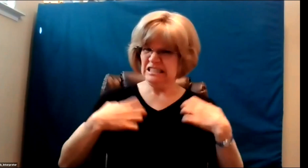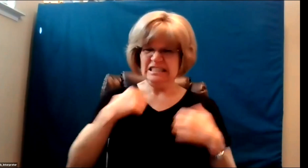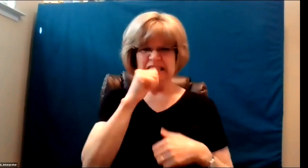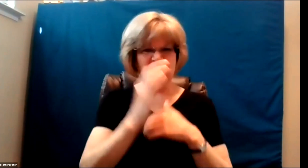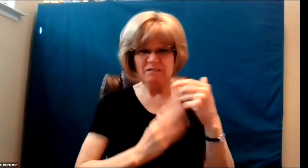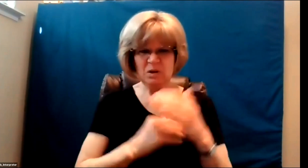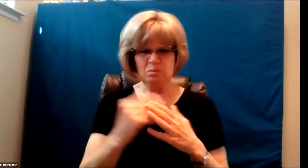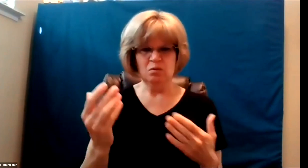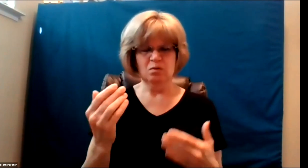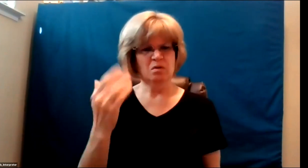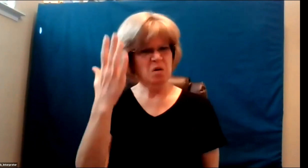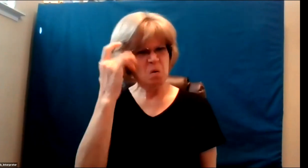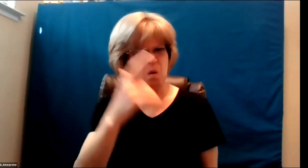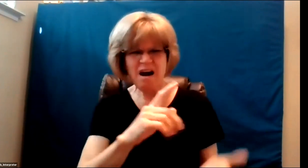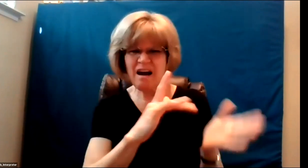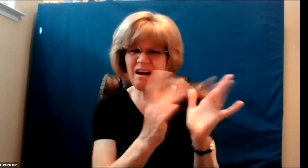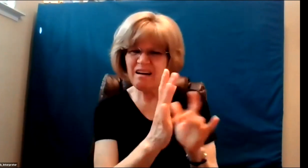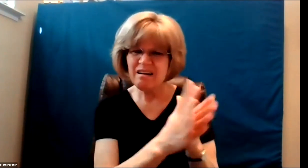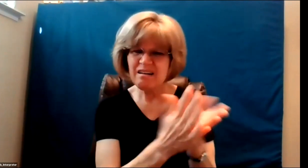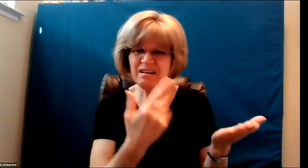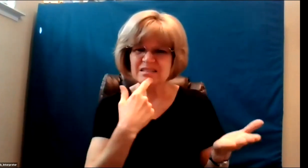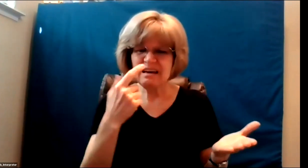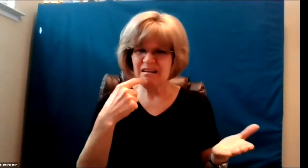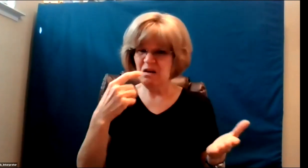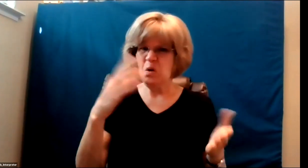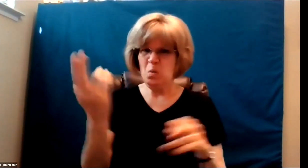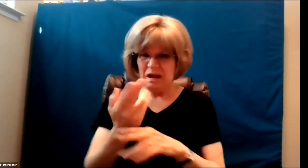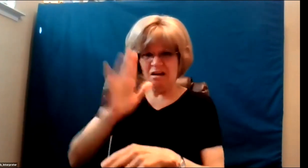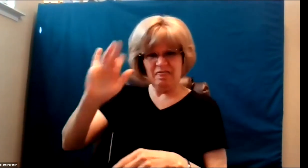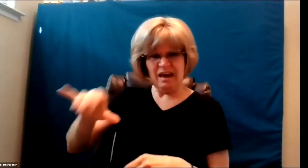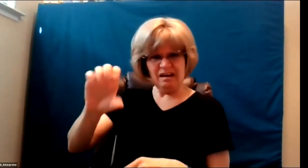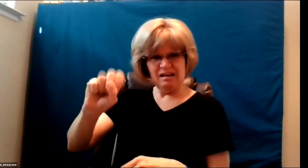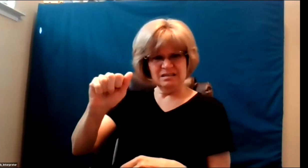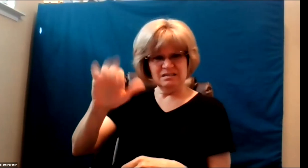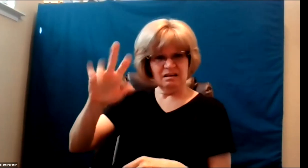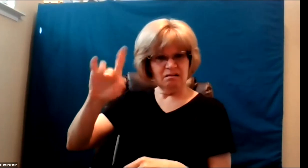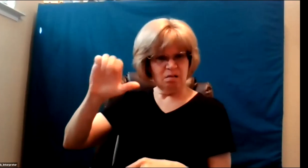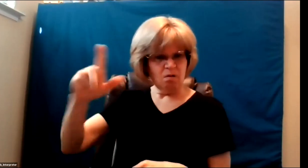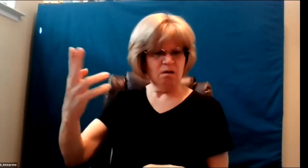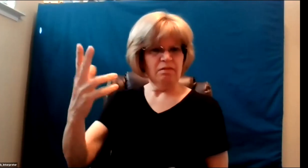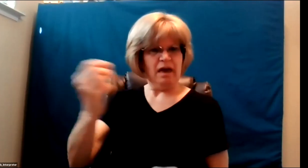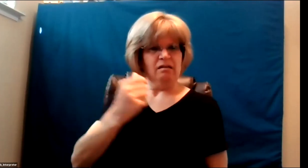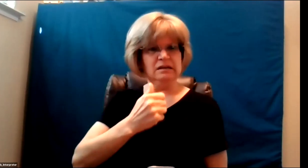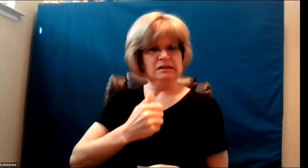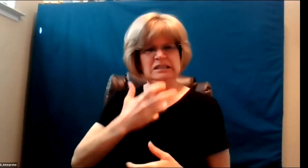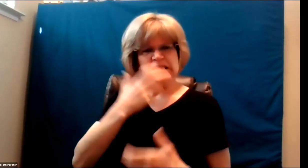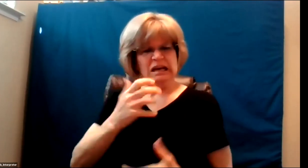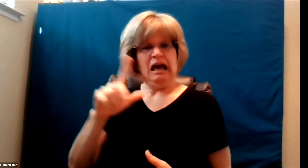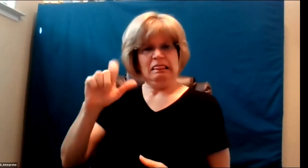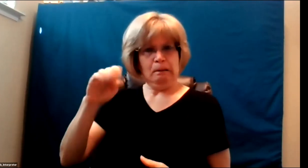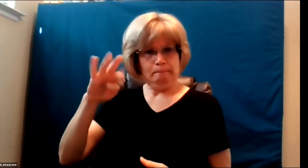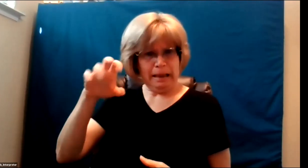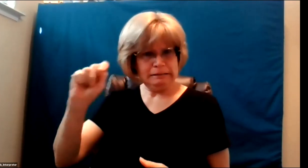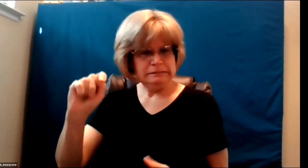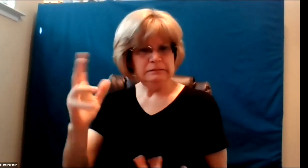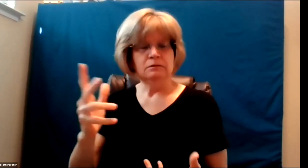Why would the scripture say wear sackcloth and lament? Well, it was troubled times. In Joel's day, there